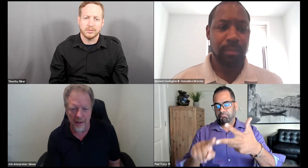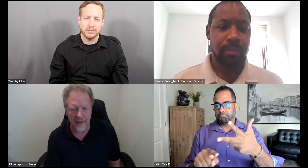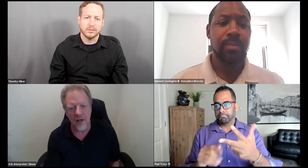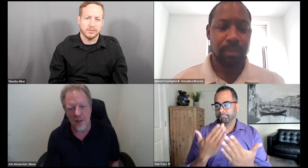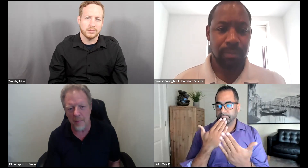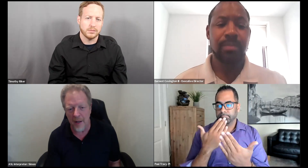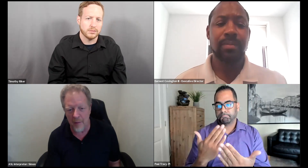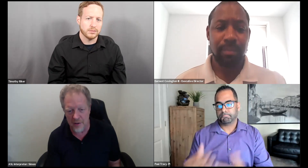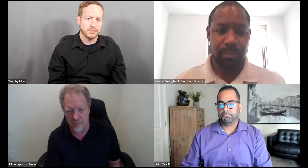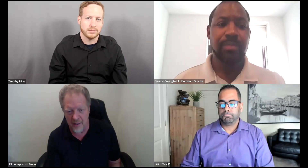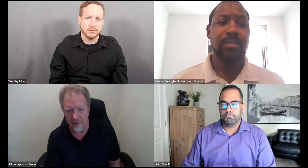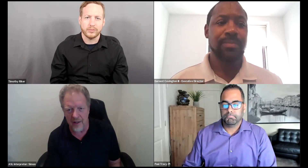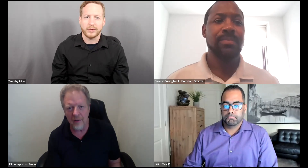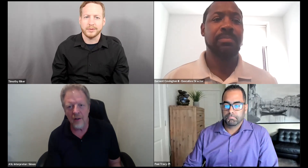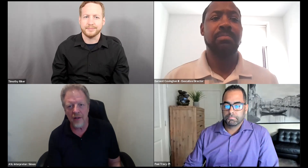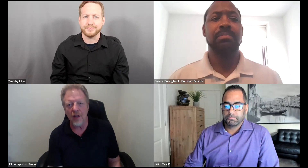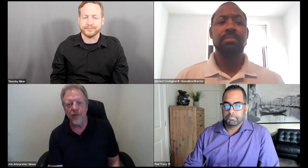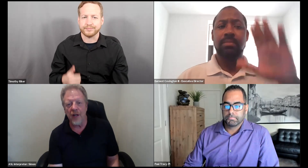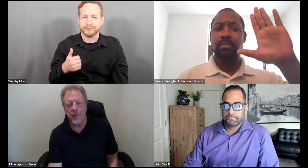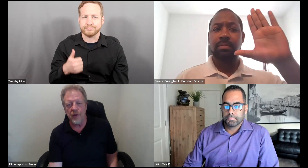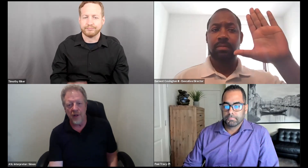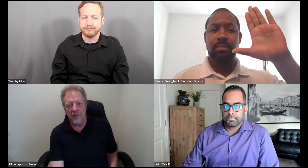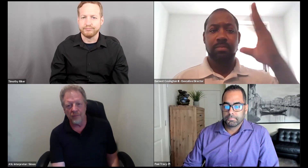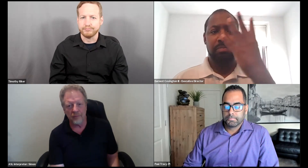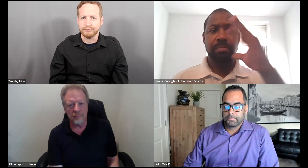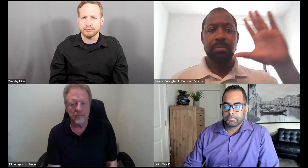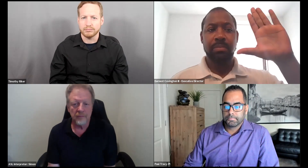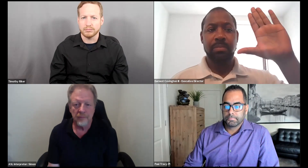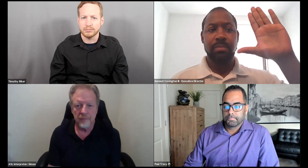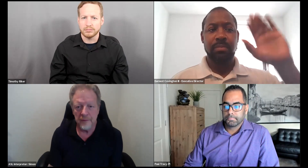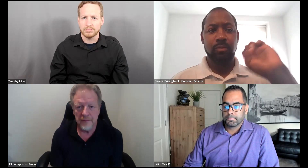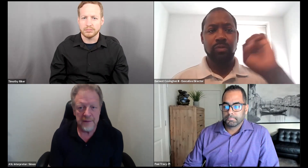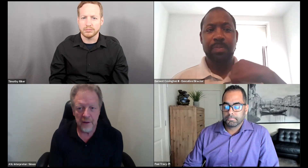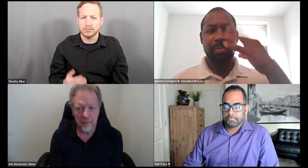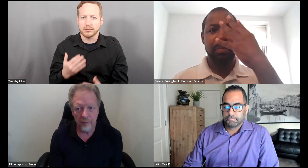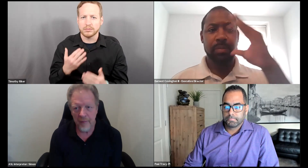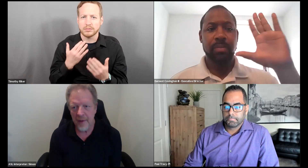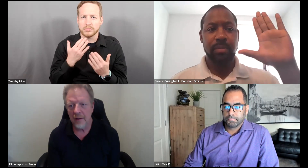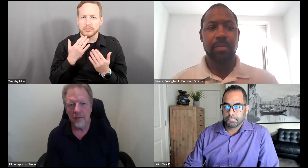to impact that. So that's my main message with that, okay? Thank you for the opportunity.